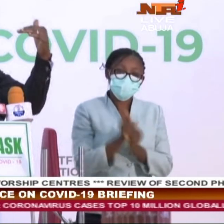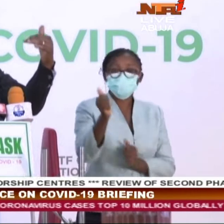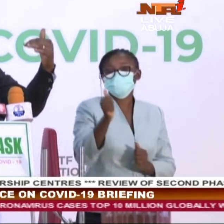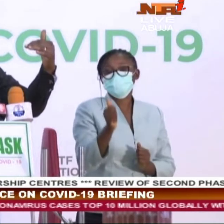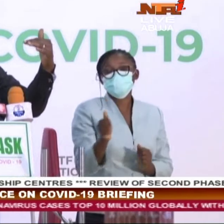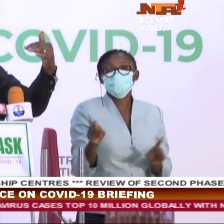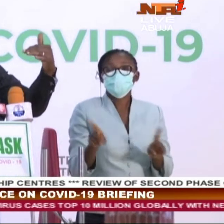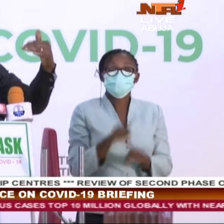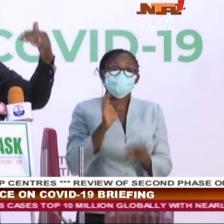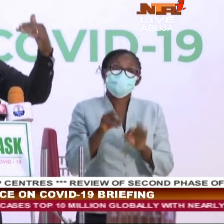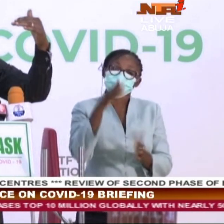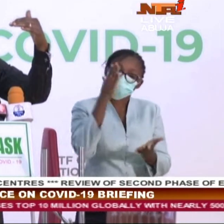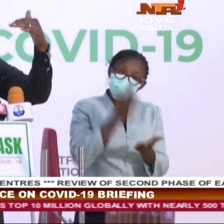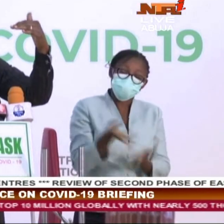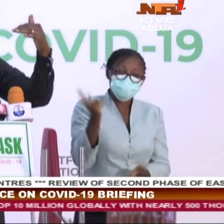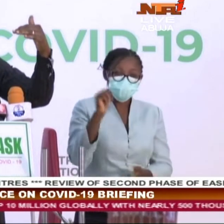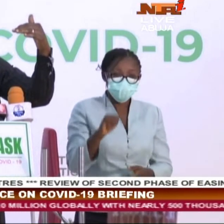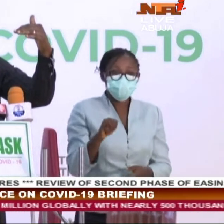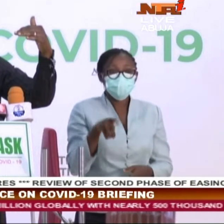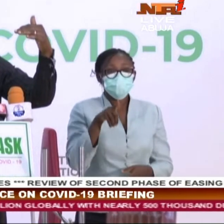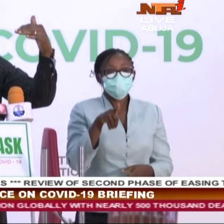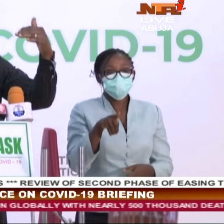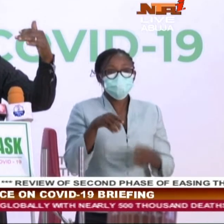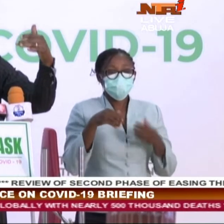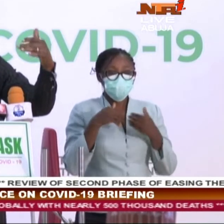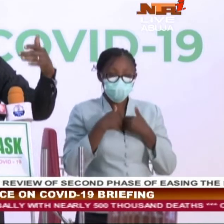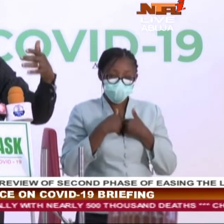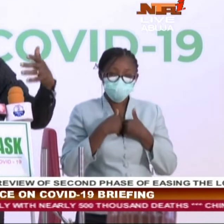So if we stop them, it means that we would have